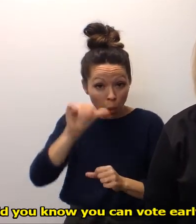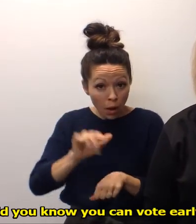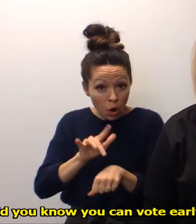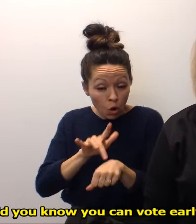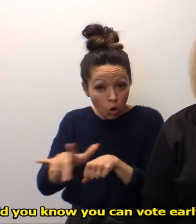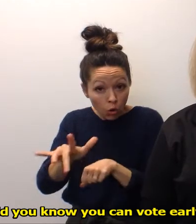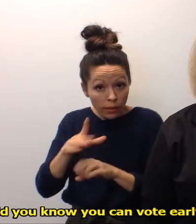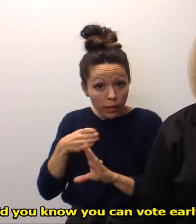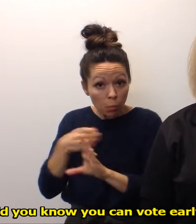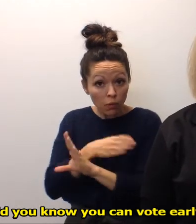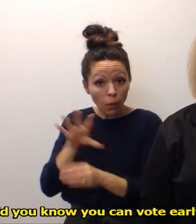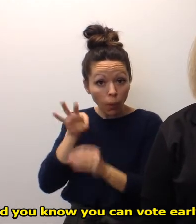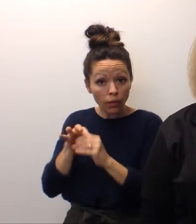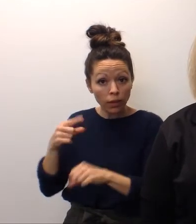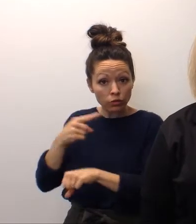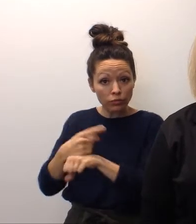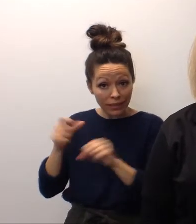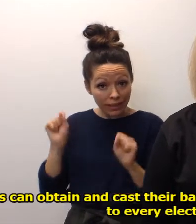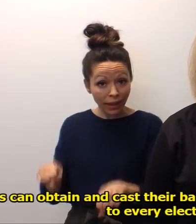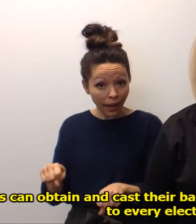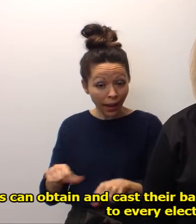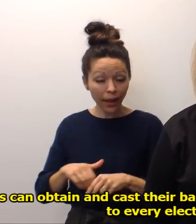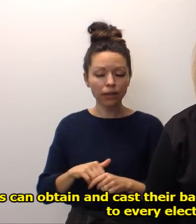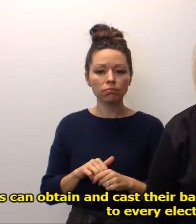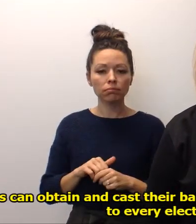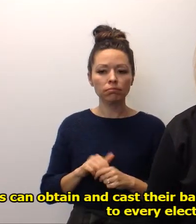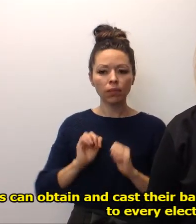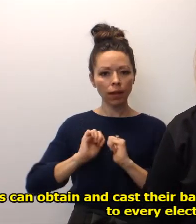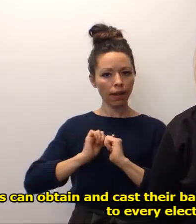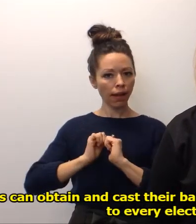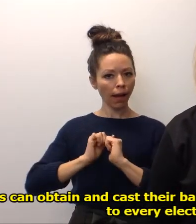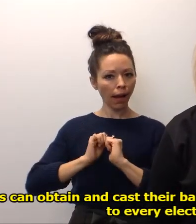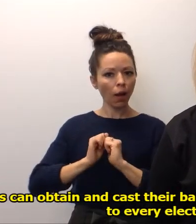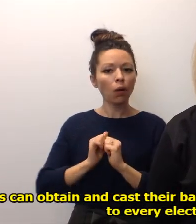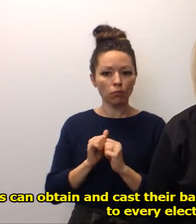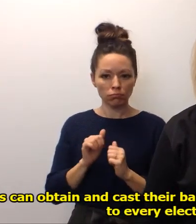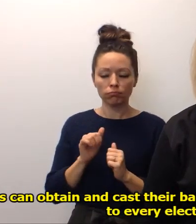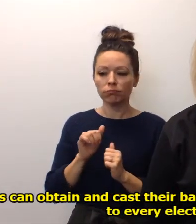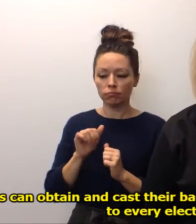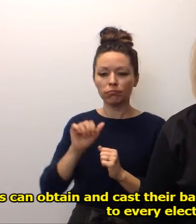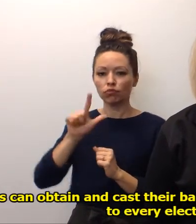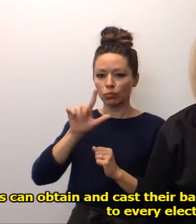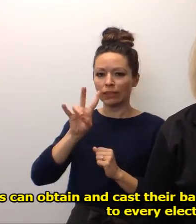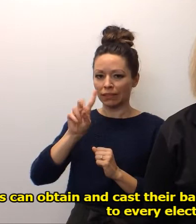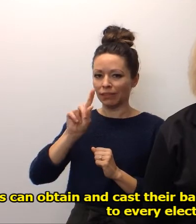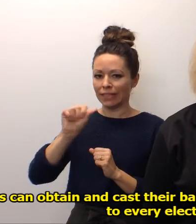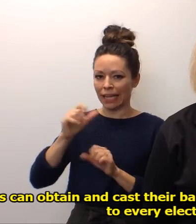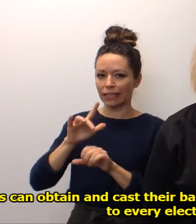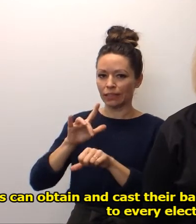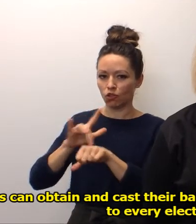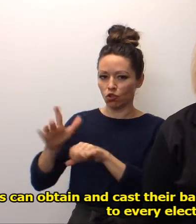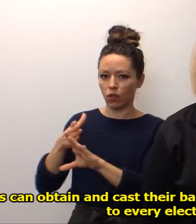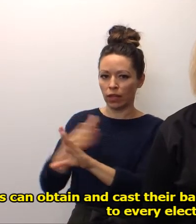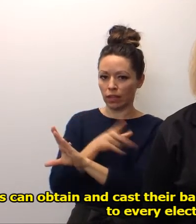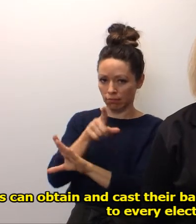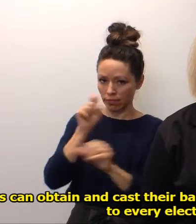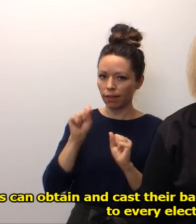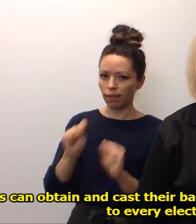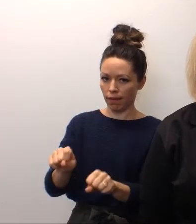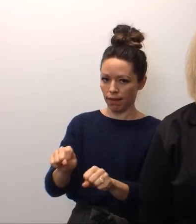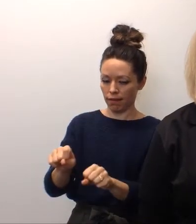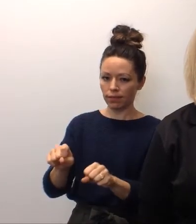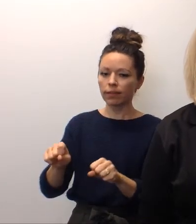early, before Election Day? Voters can obtain and cast their ballots starting 27 days prior to every